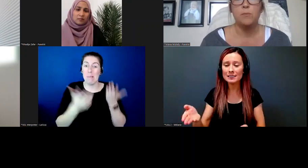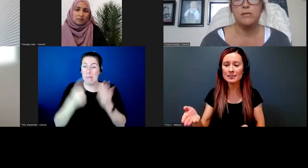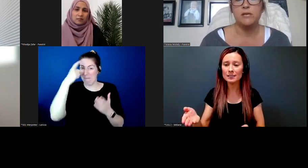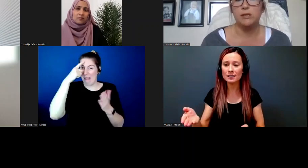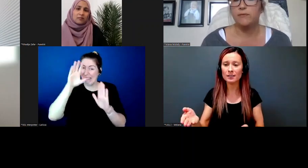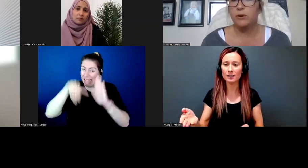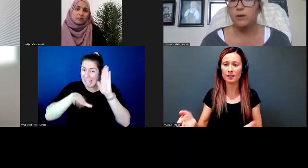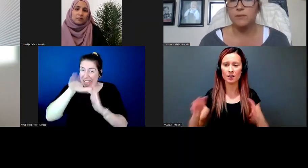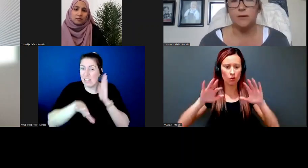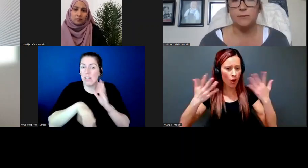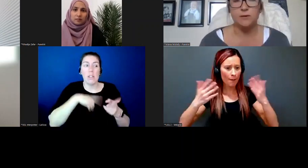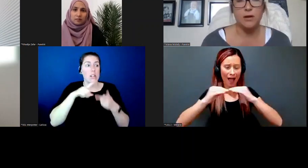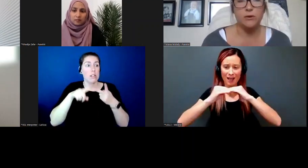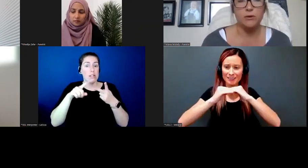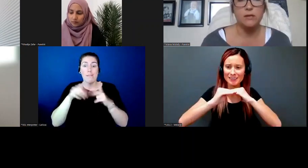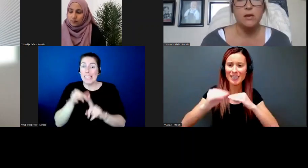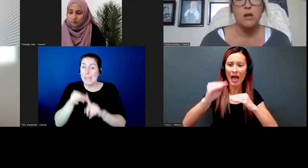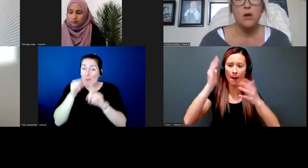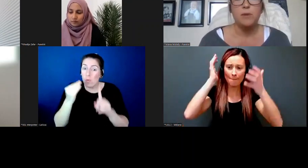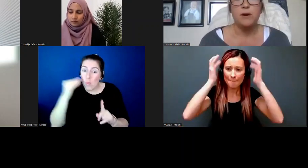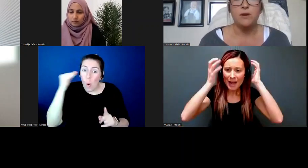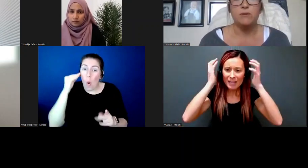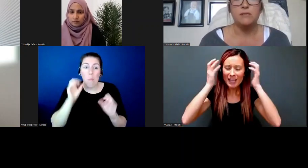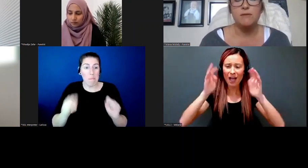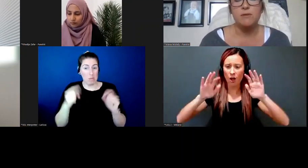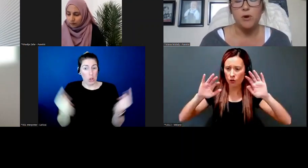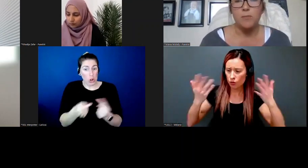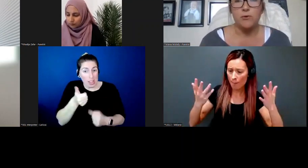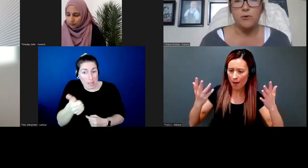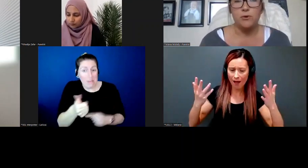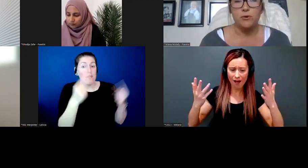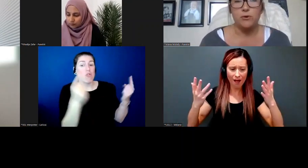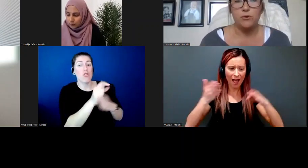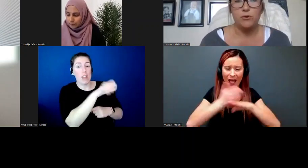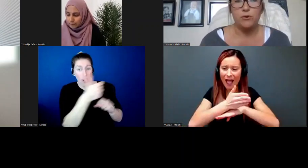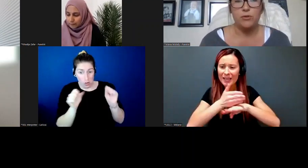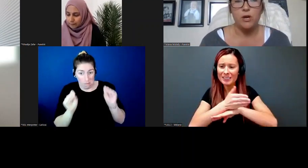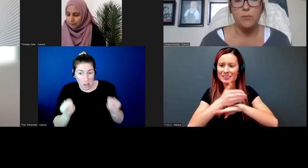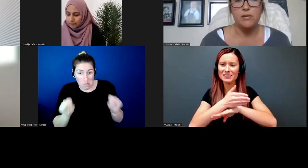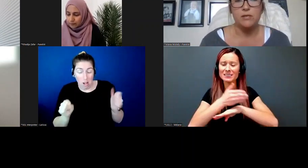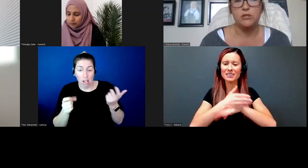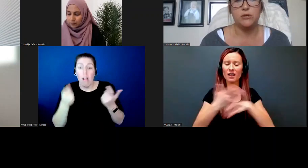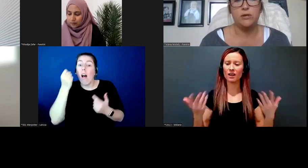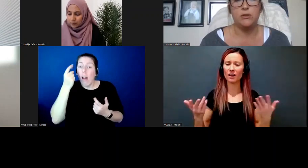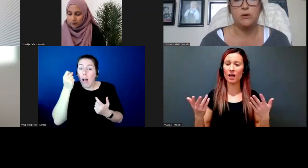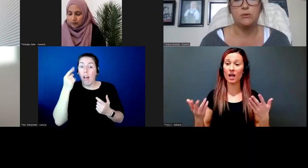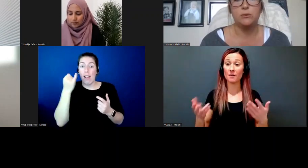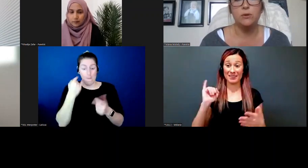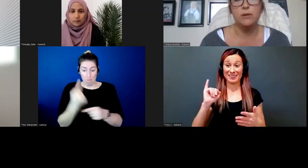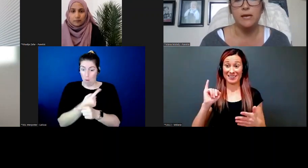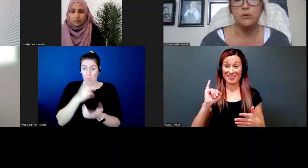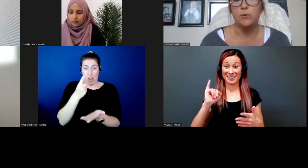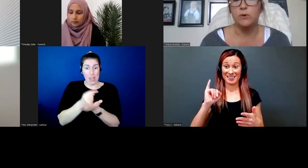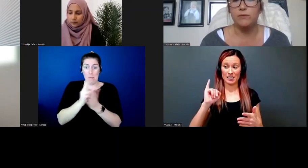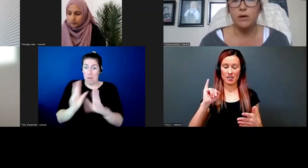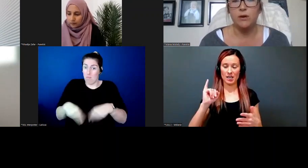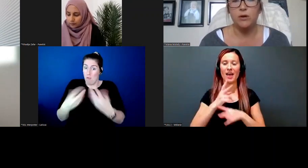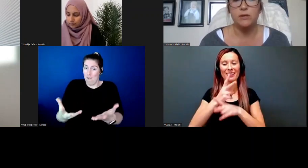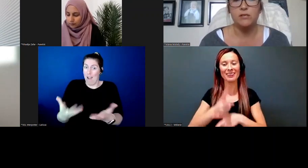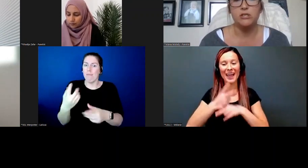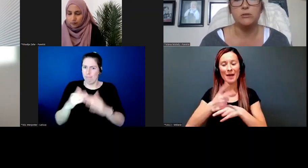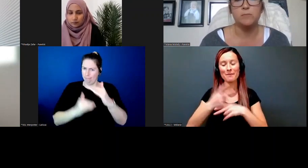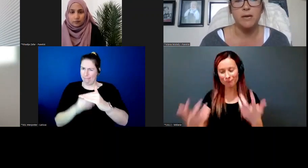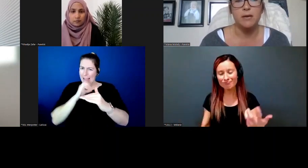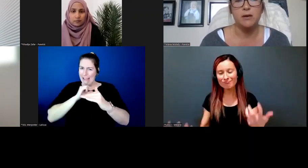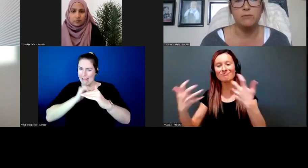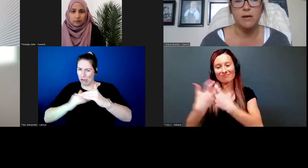well, potentially of hurting themselves or others. But if they receive the proper therapies during their school age or even younger,